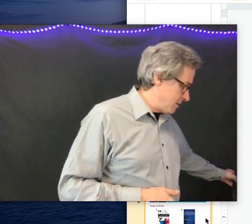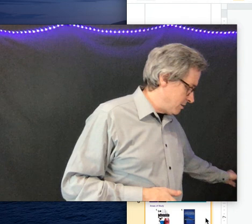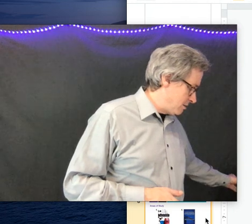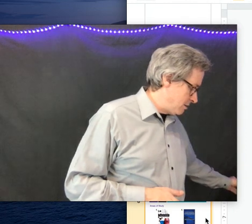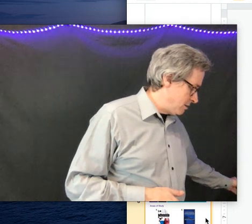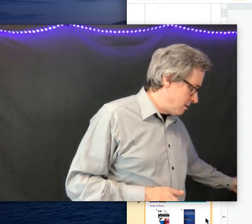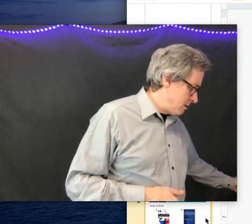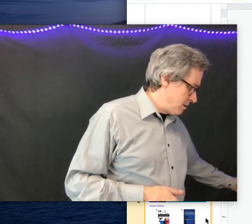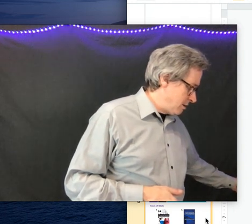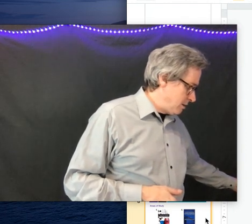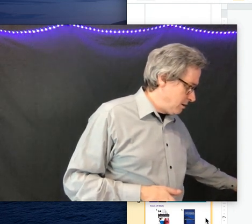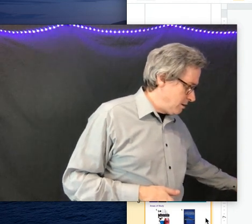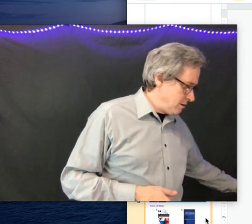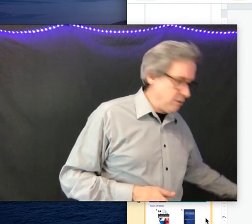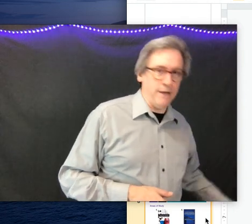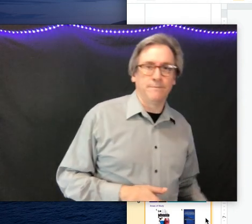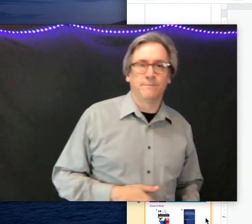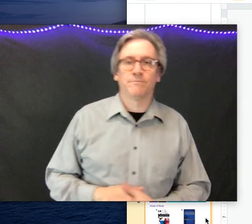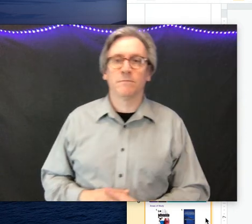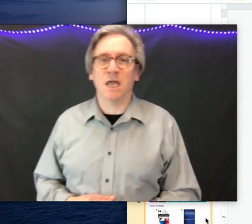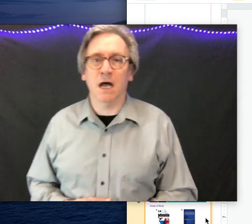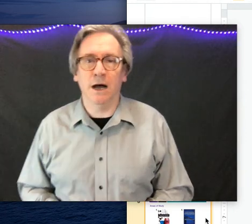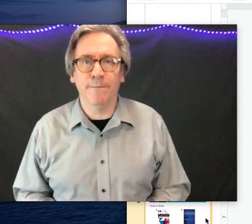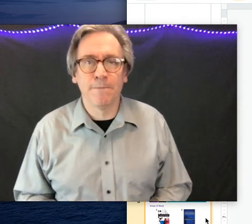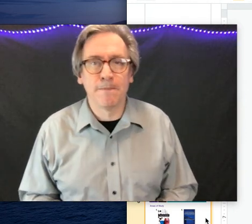turning. Okay.